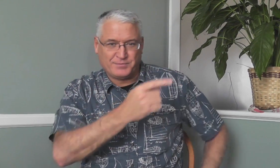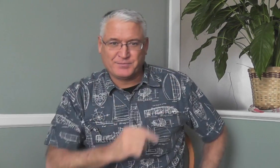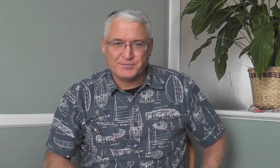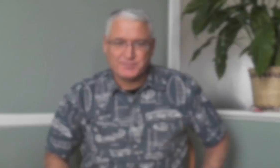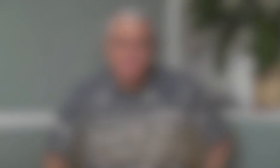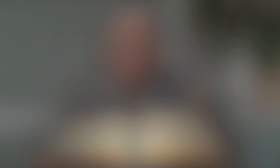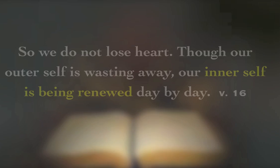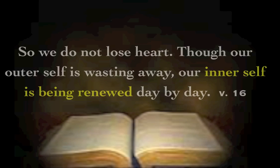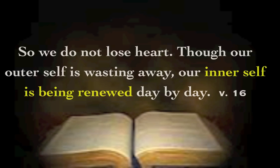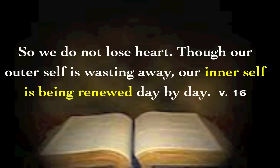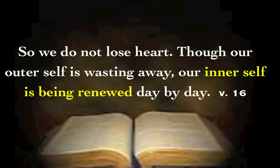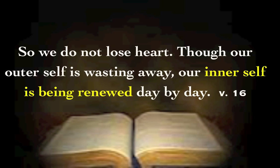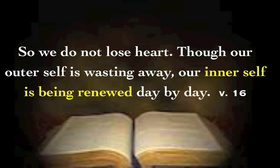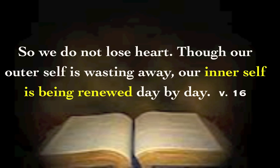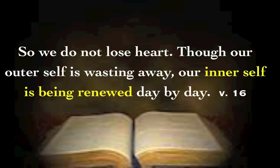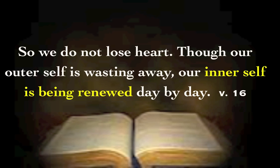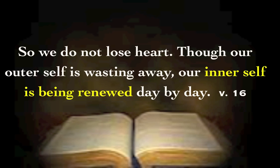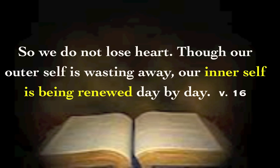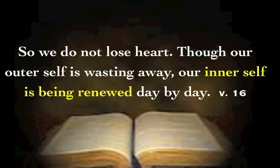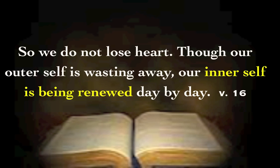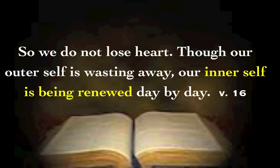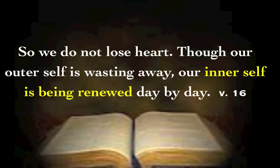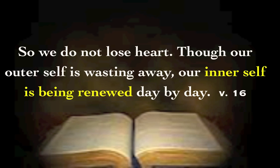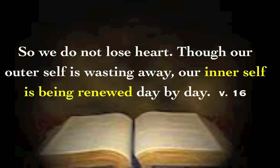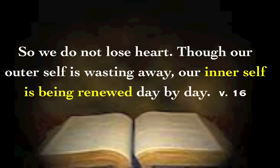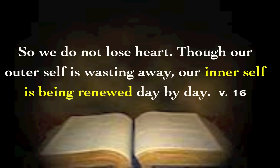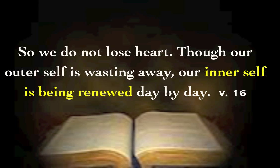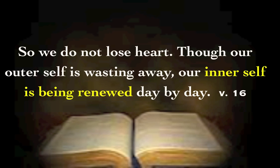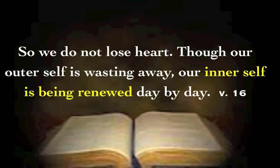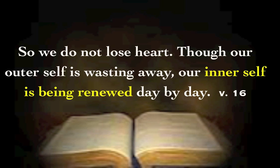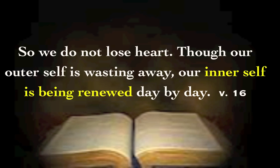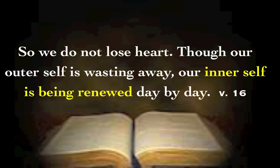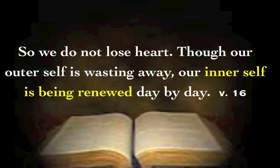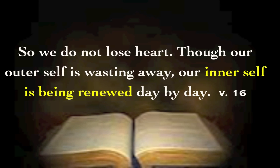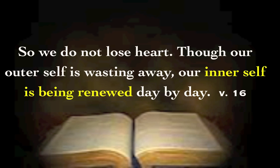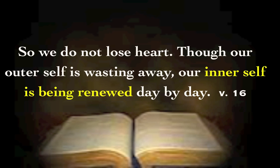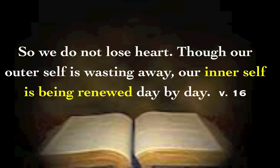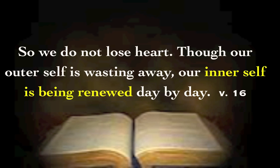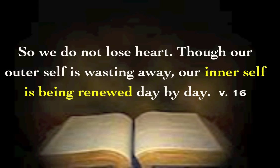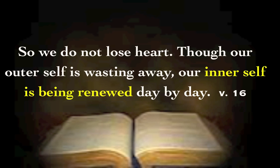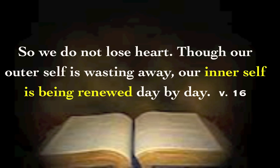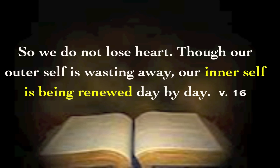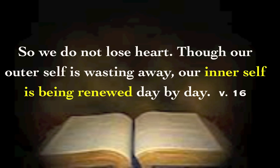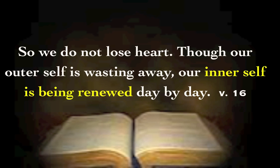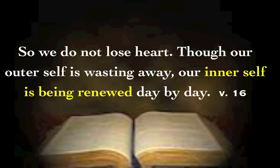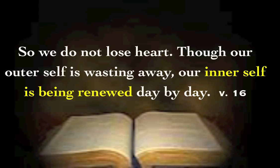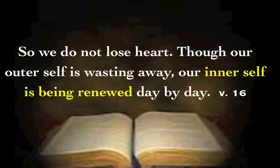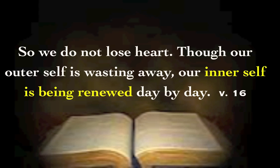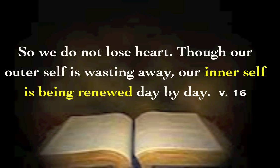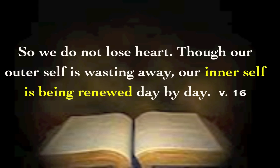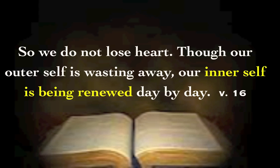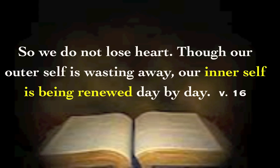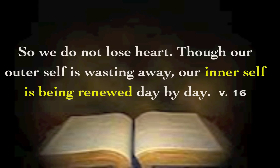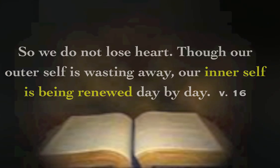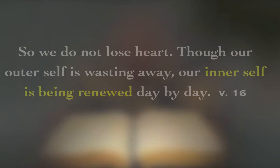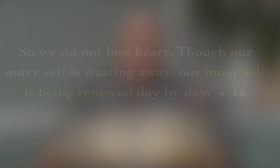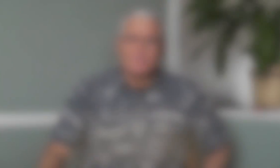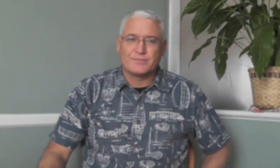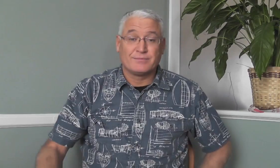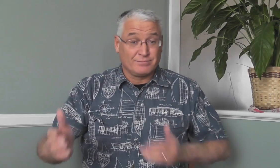look at the verse again. So we do not lose heart. Though our outer self is wasting away, our inner self is being renewed day by